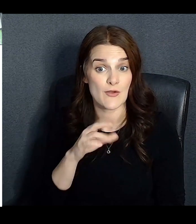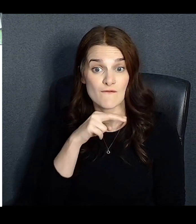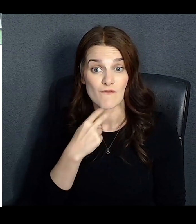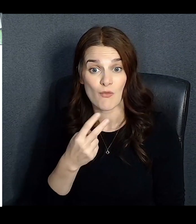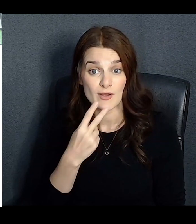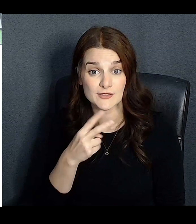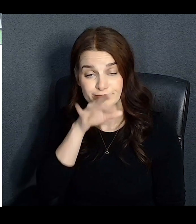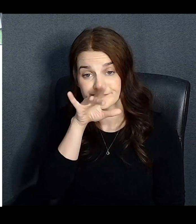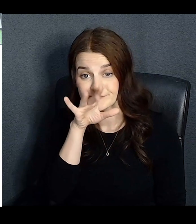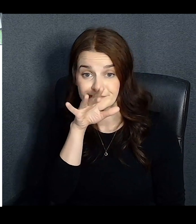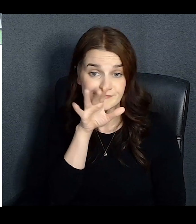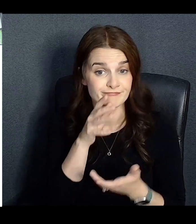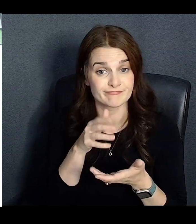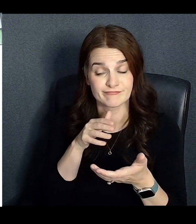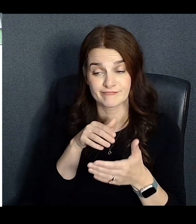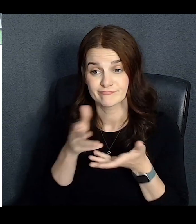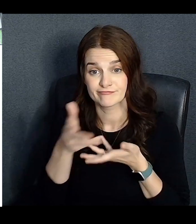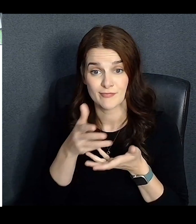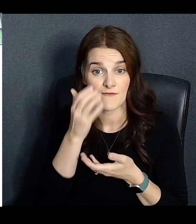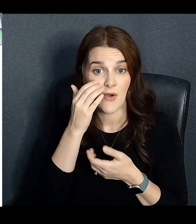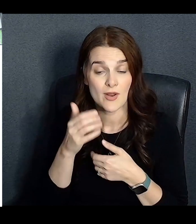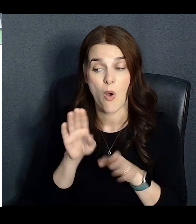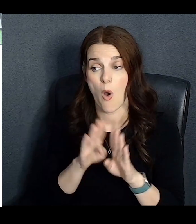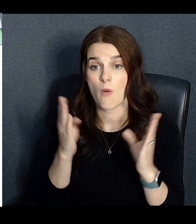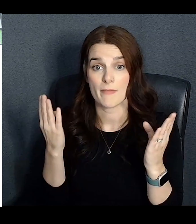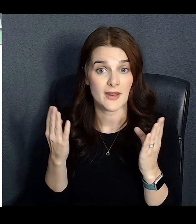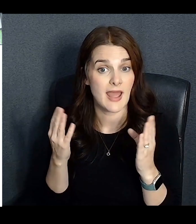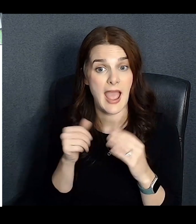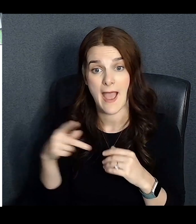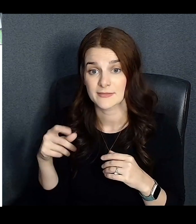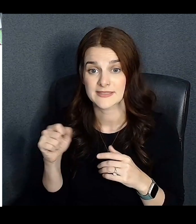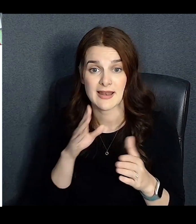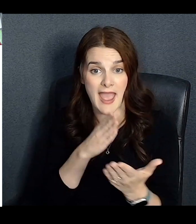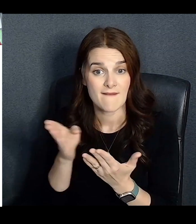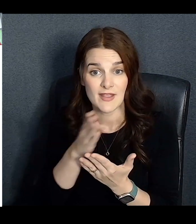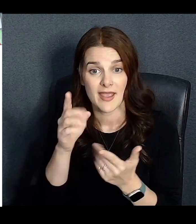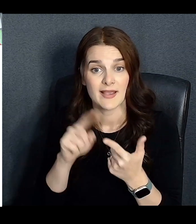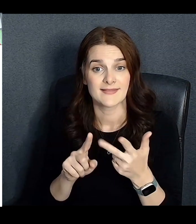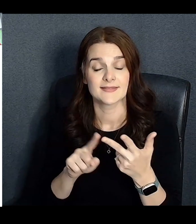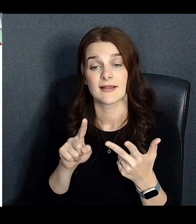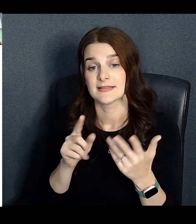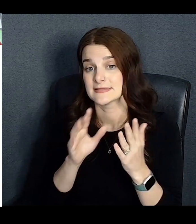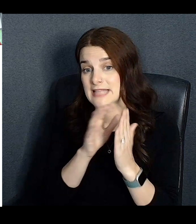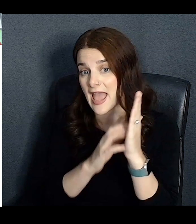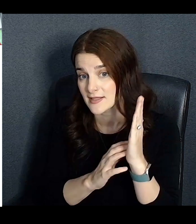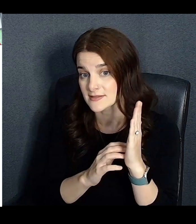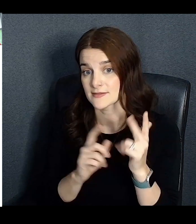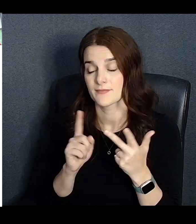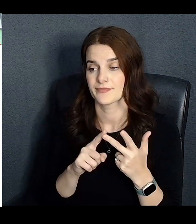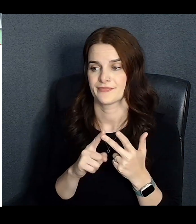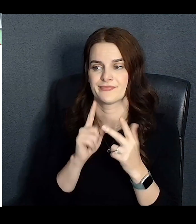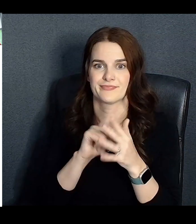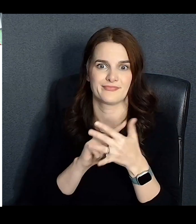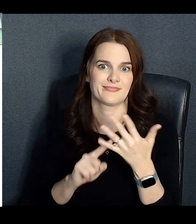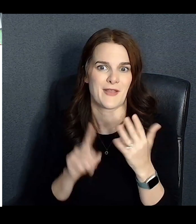your voice to interact with your phone, to open apps, to navigate, edit text. So there's a little photo here of the different kinds